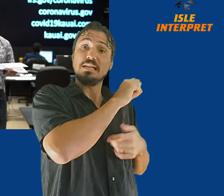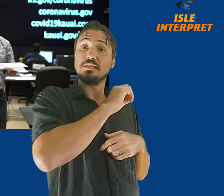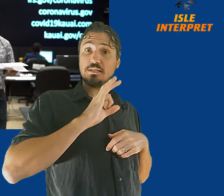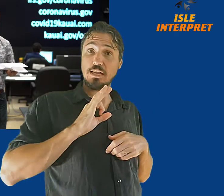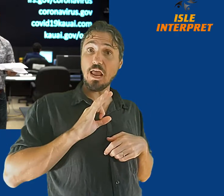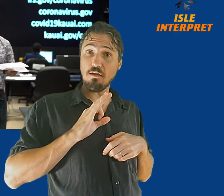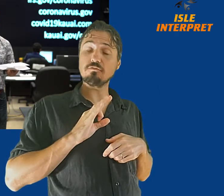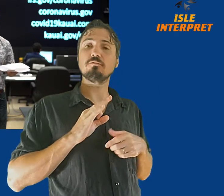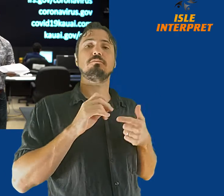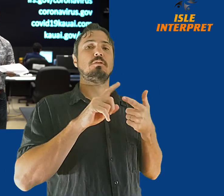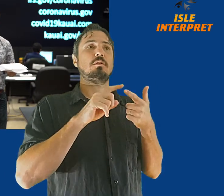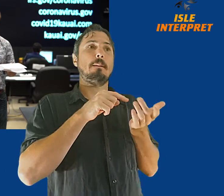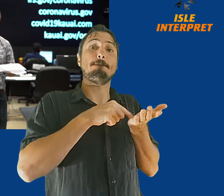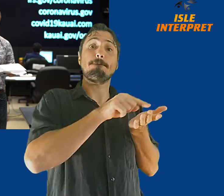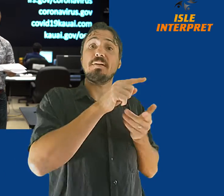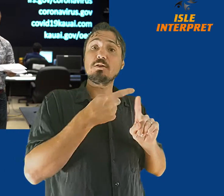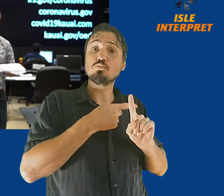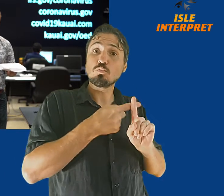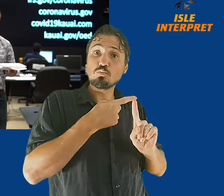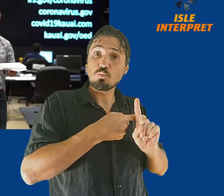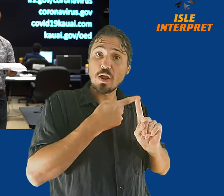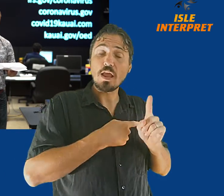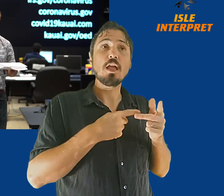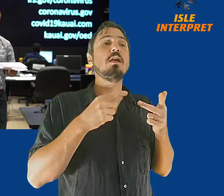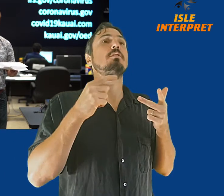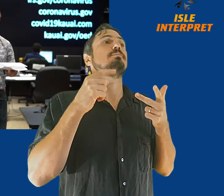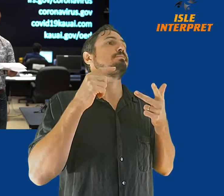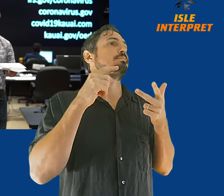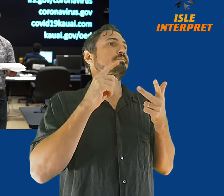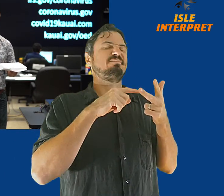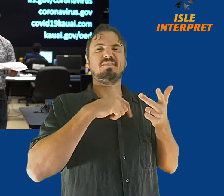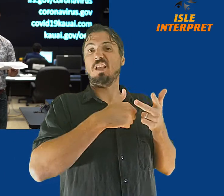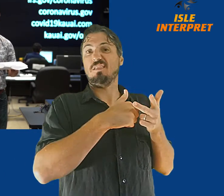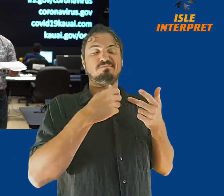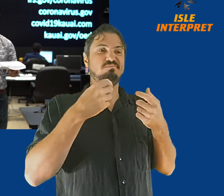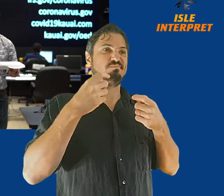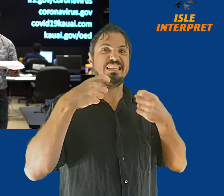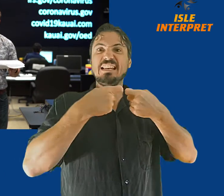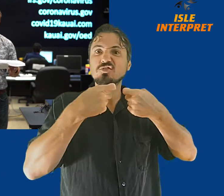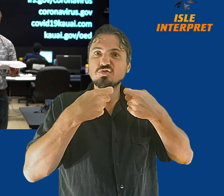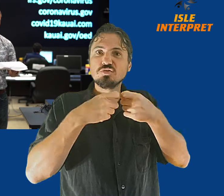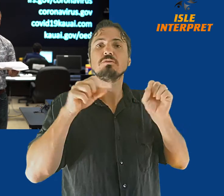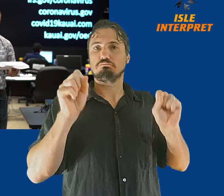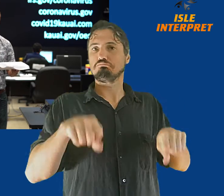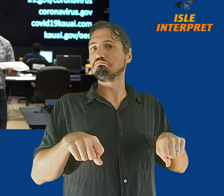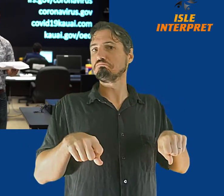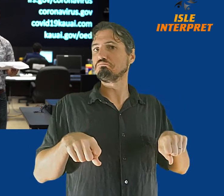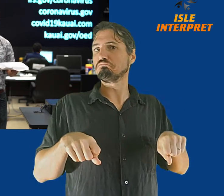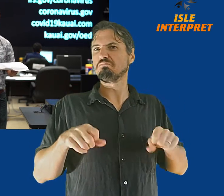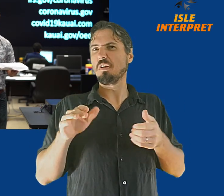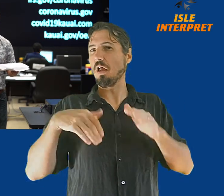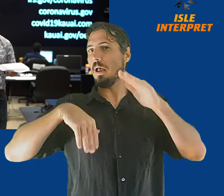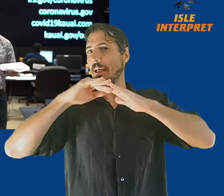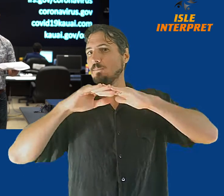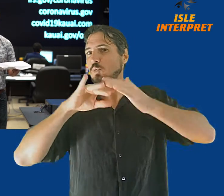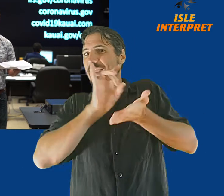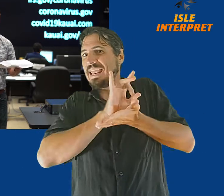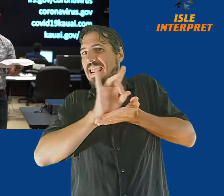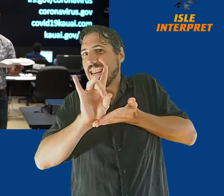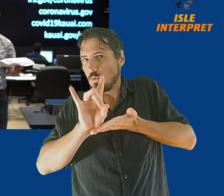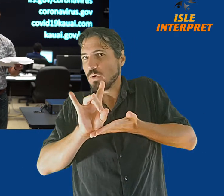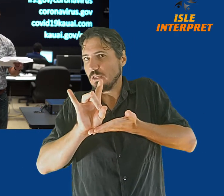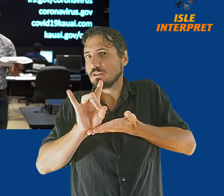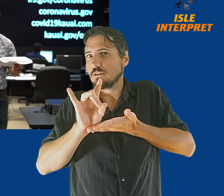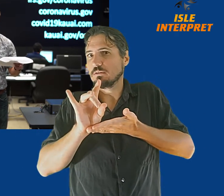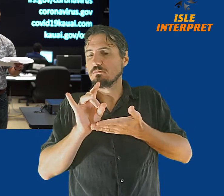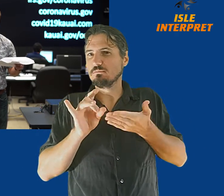as the businesses maintain their employees, they can receive forgiveness for 8 weeks worth of payroll expenses. The loans